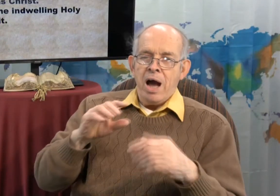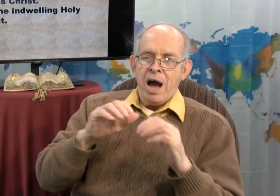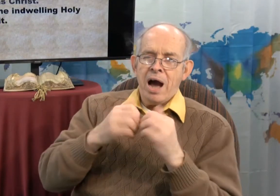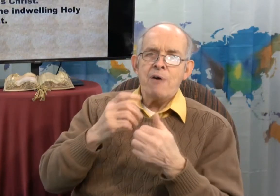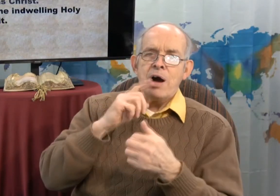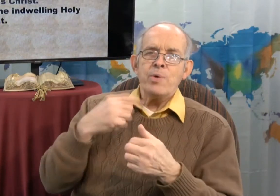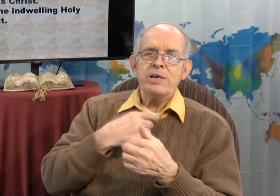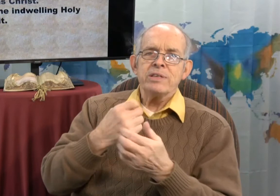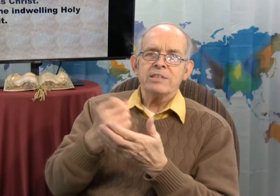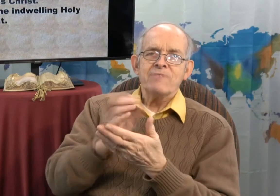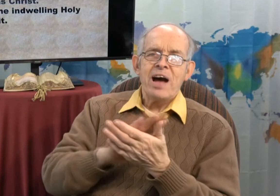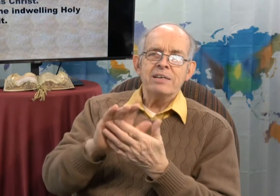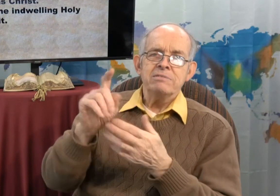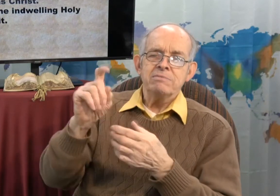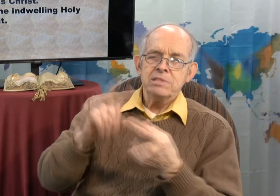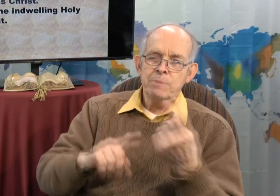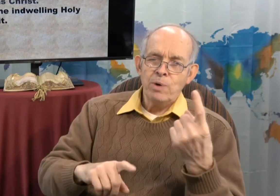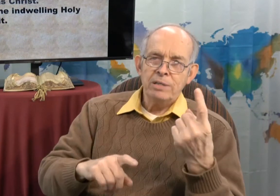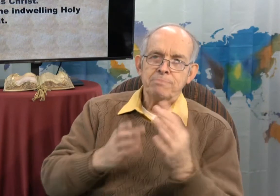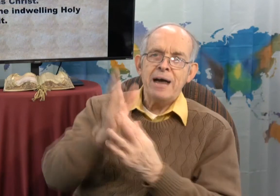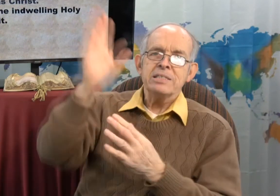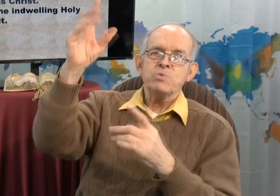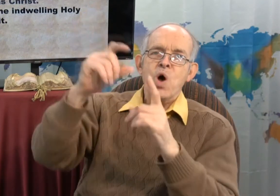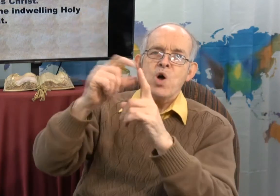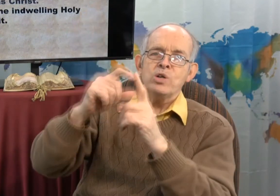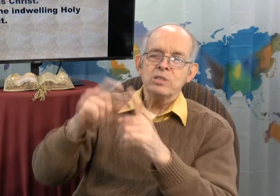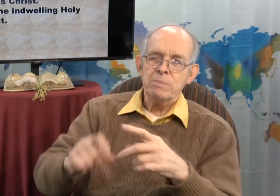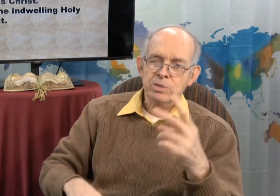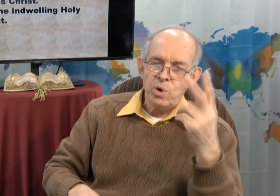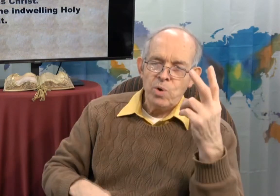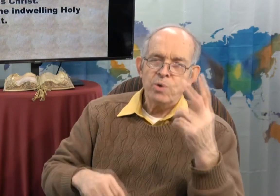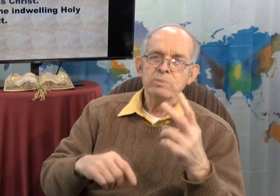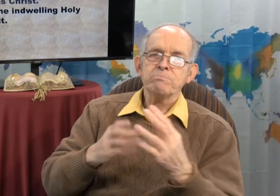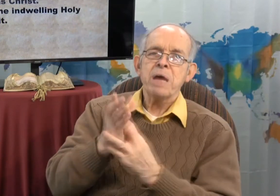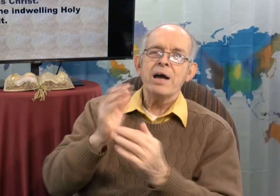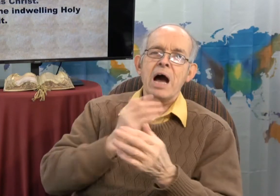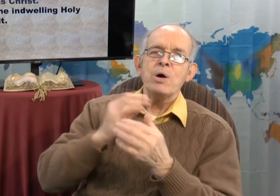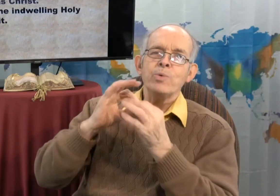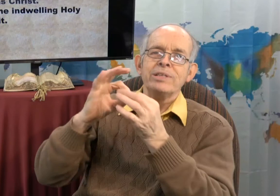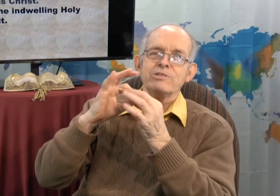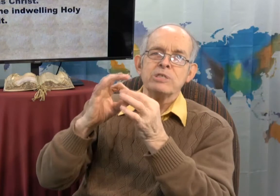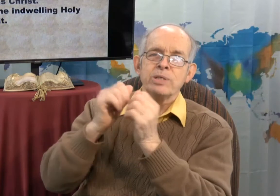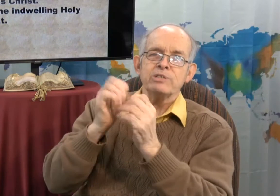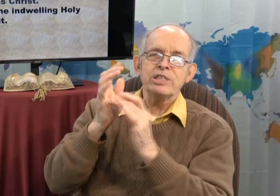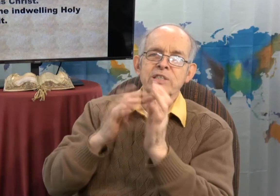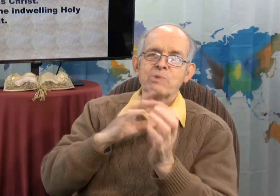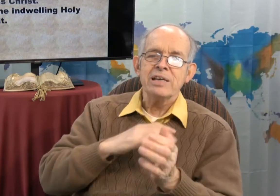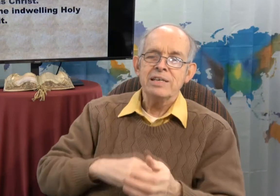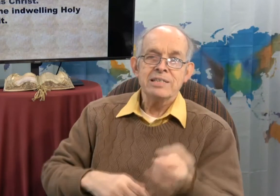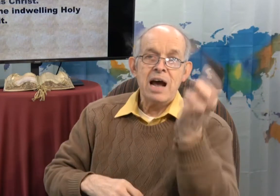I will be sanctified, number one, by this word, number two, by our relationship with Jesus Christ, and